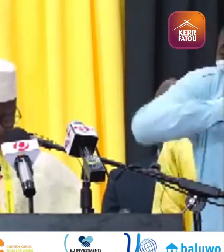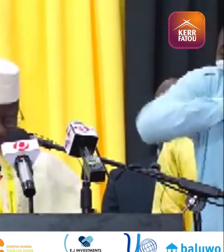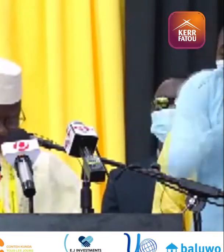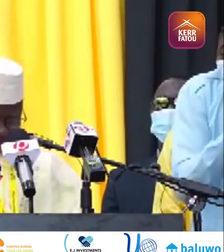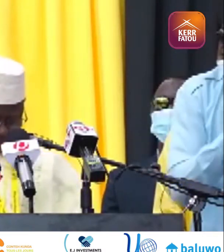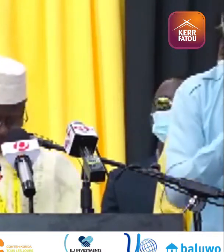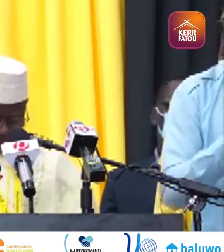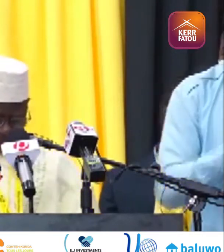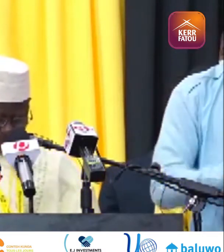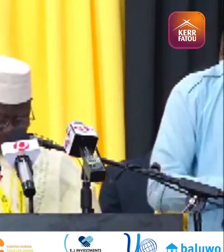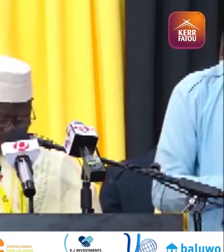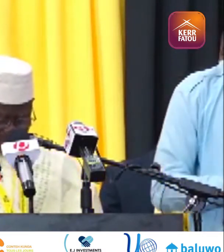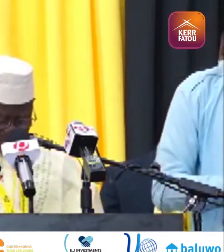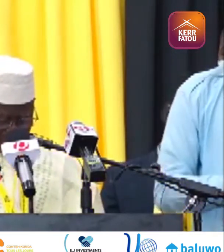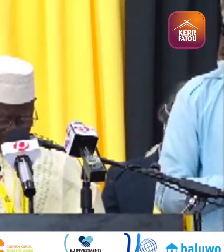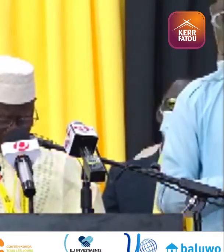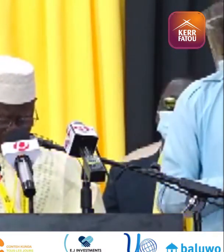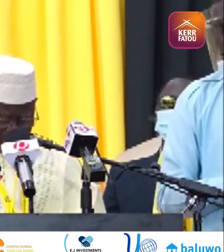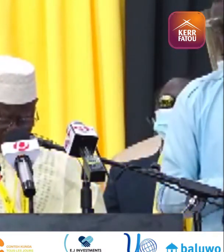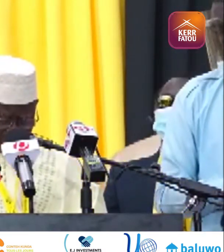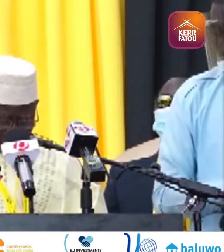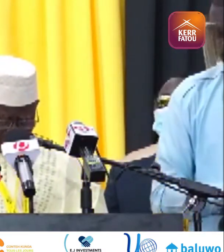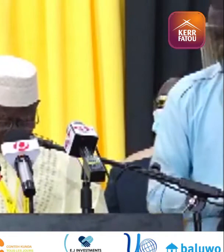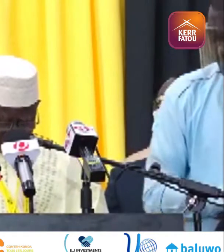did present,